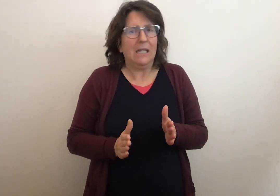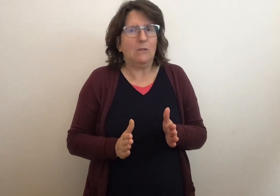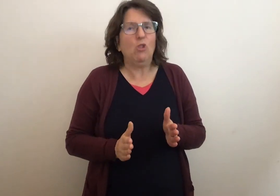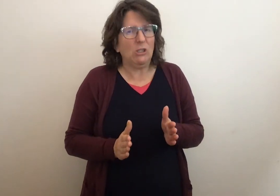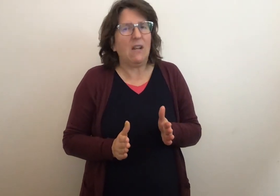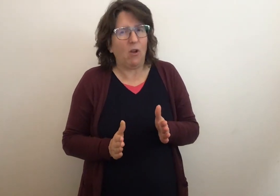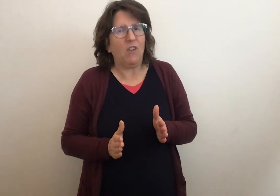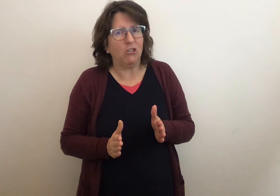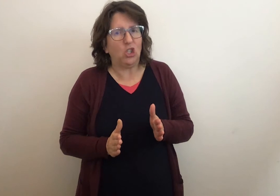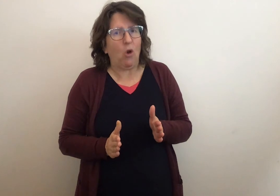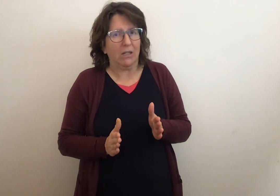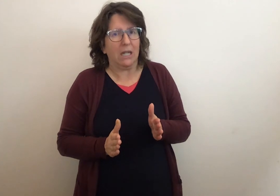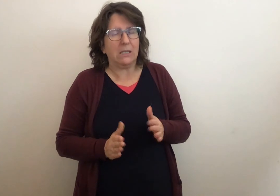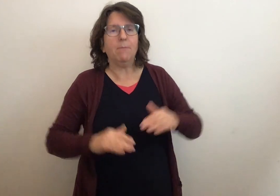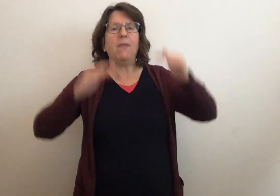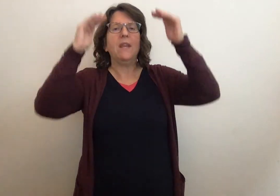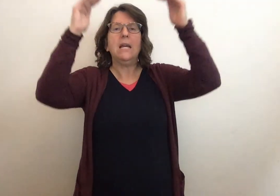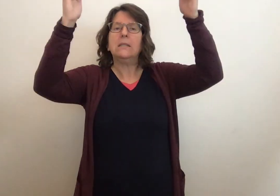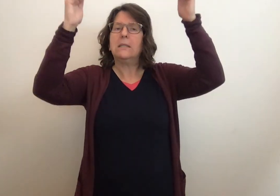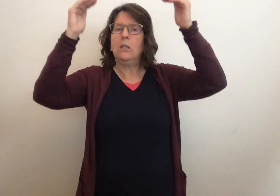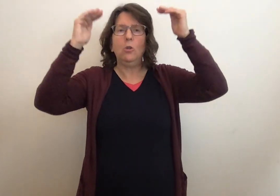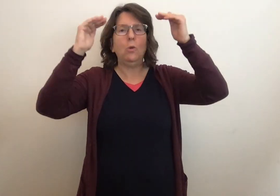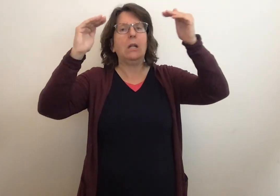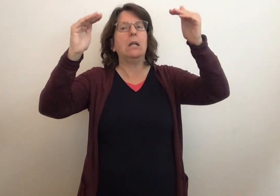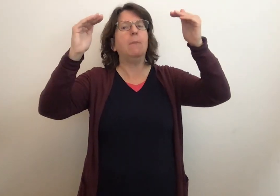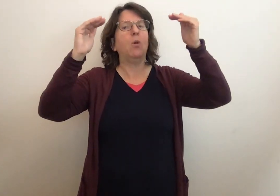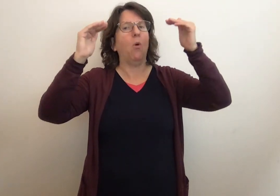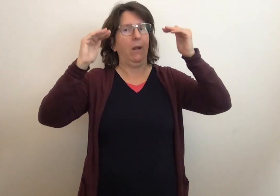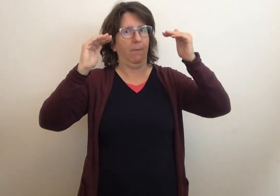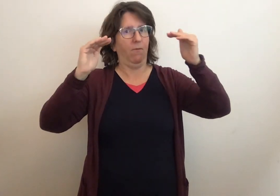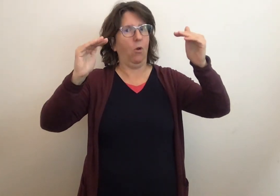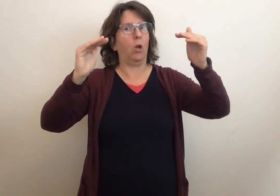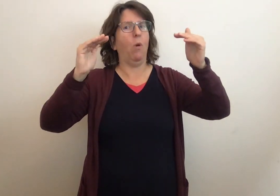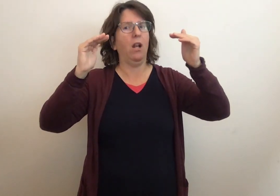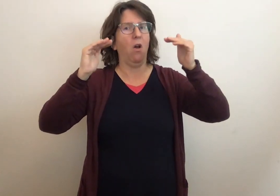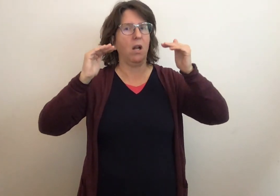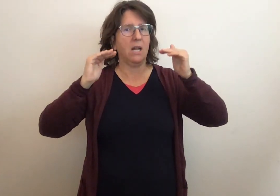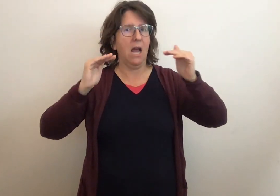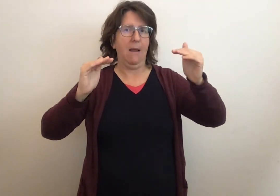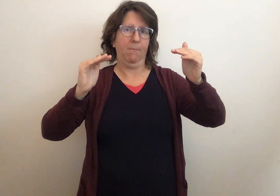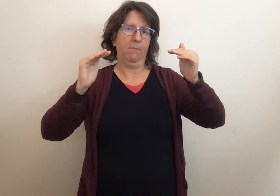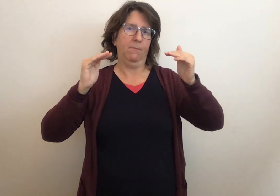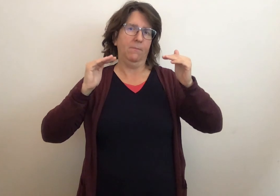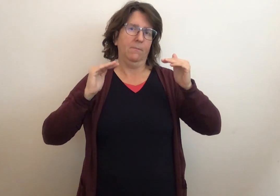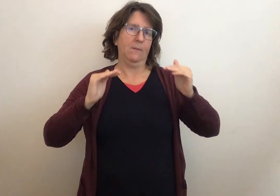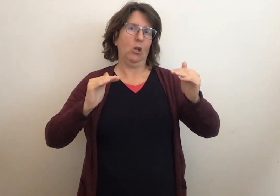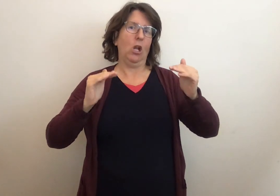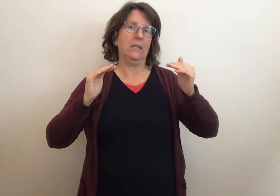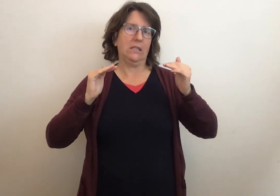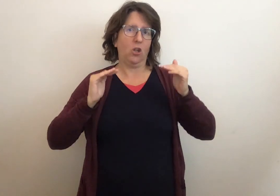it's usually for very short lists. But this, you can keep going for quite a long time. And your list could